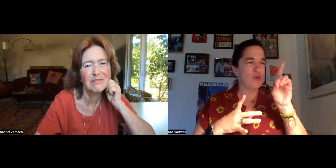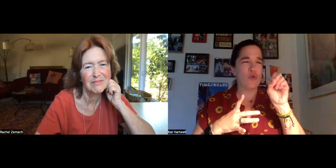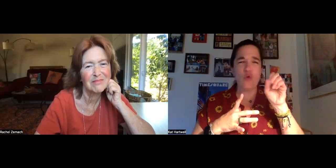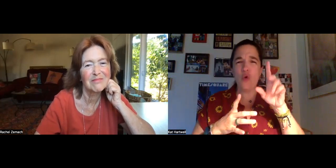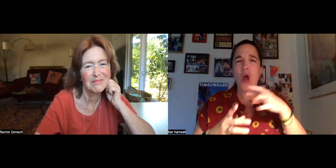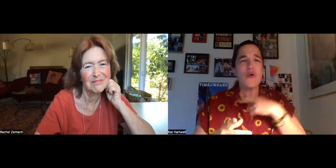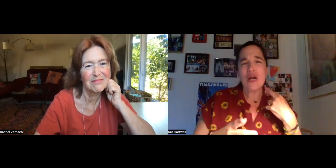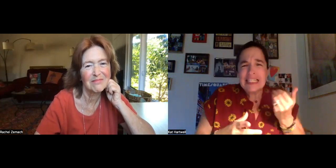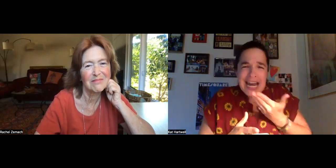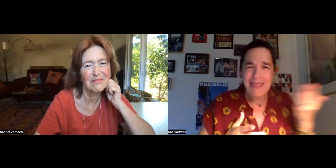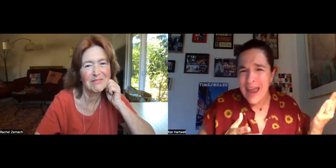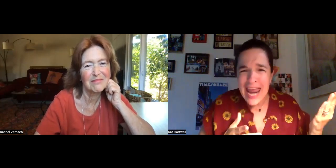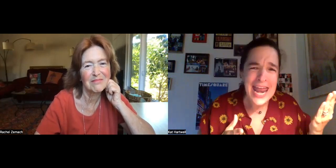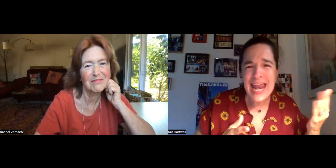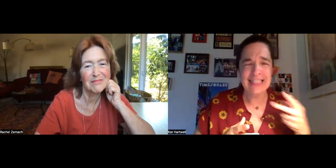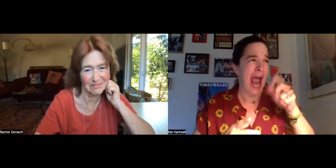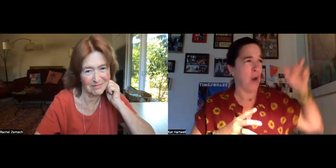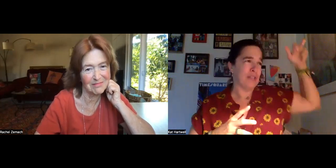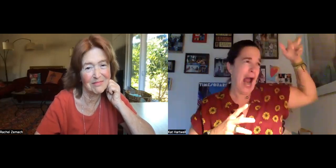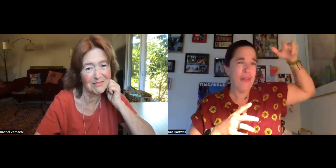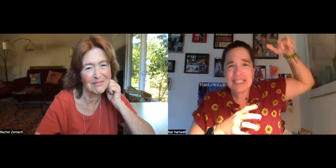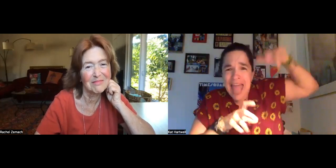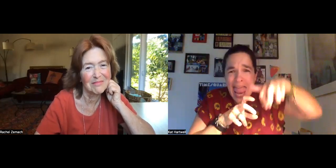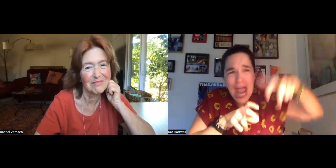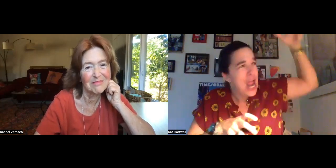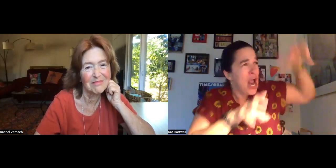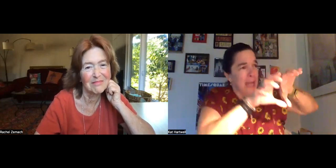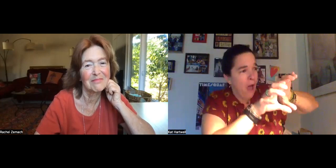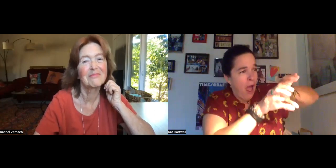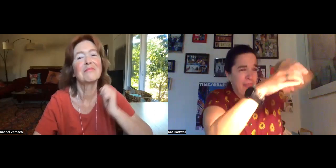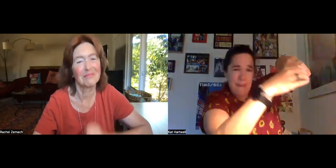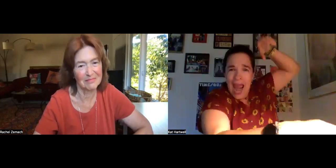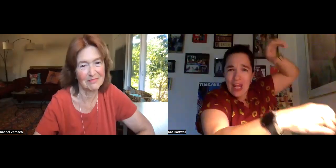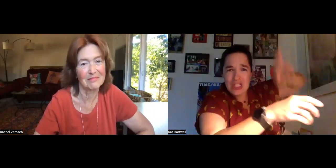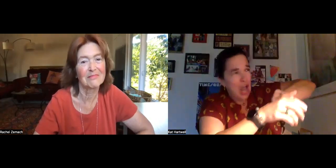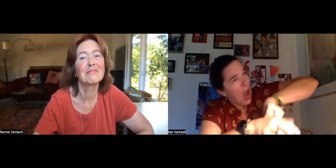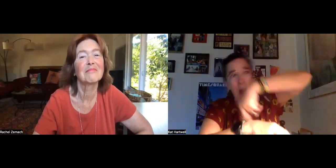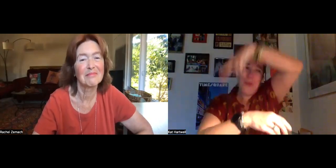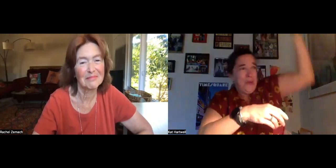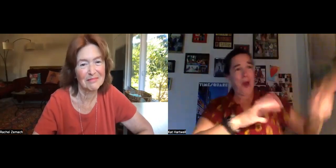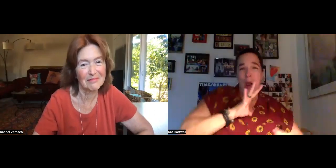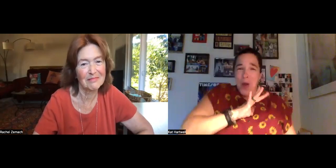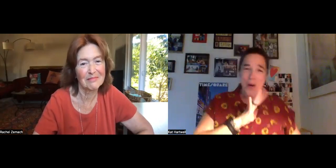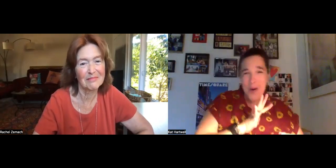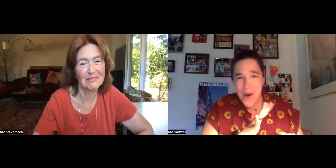do witchy things and go down the stairs and the banner stuff.